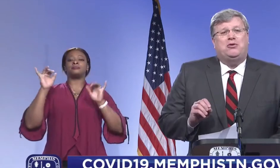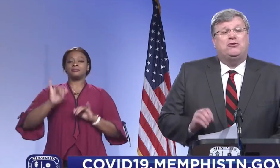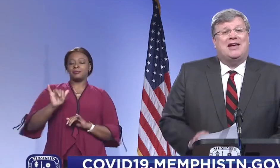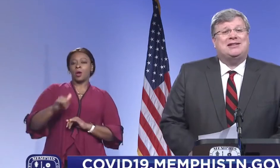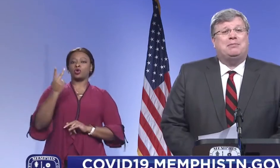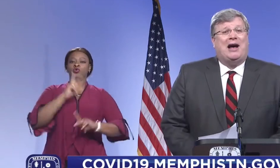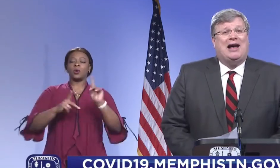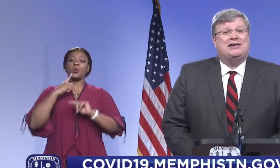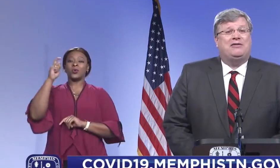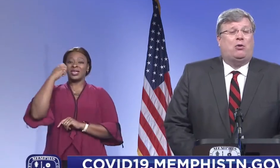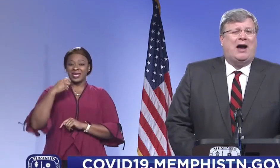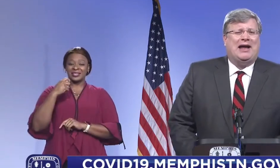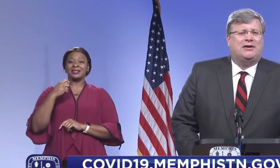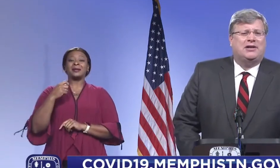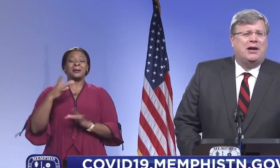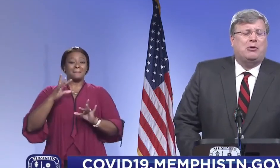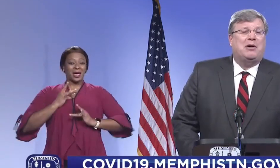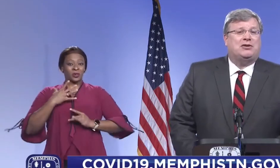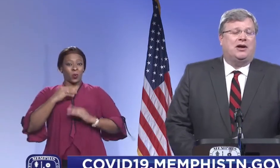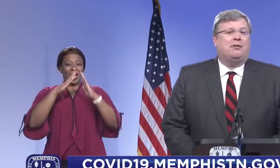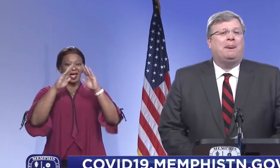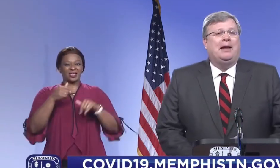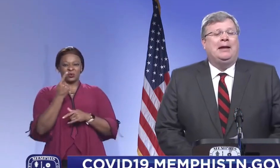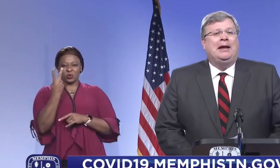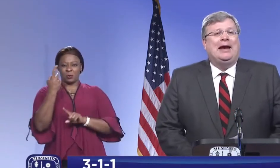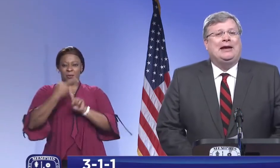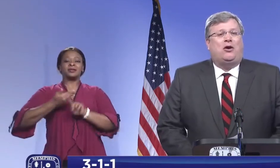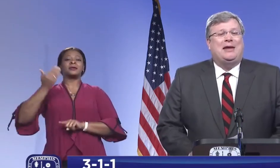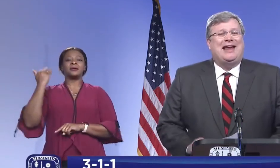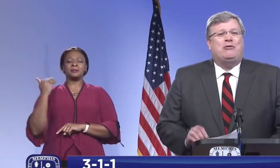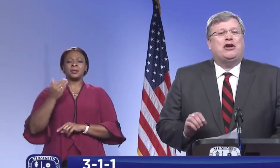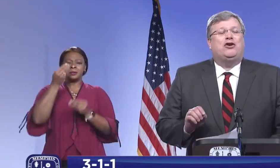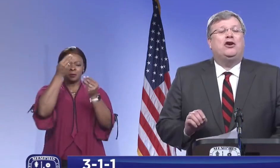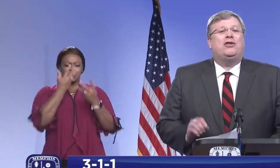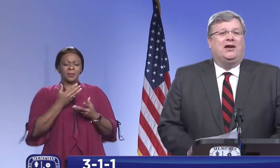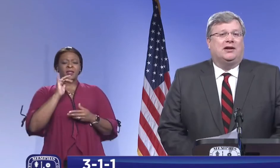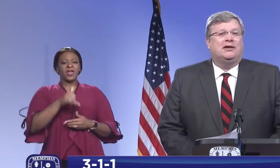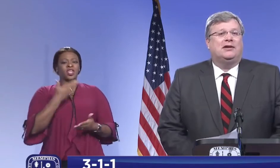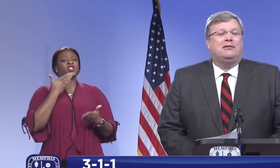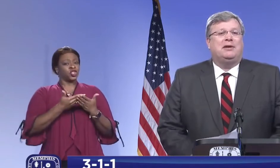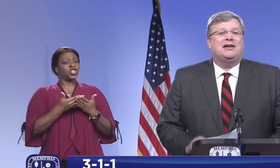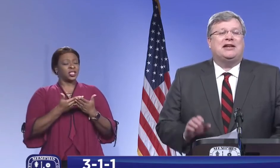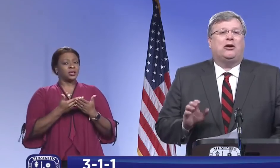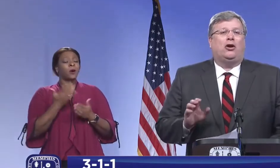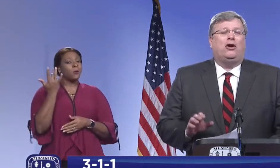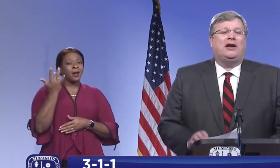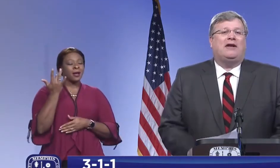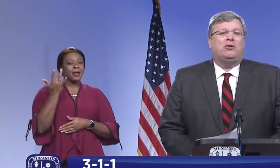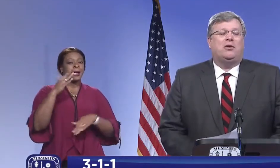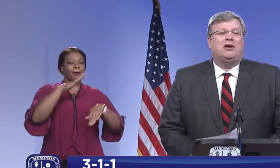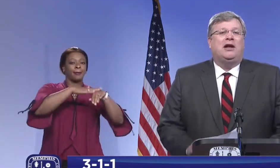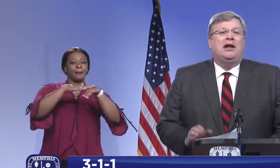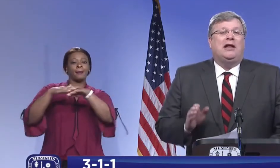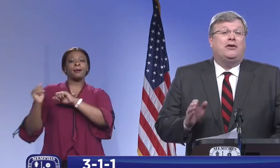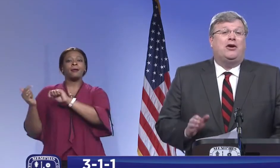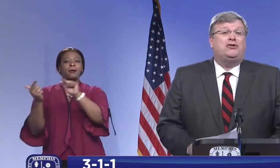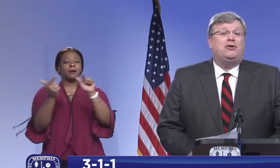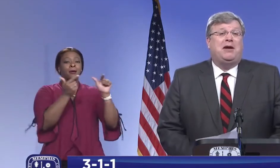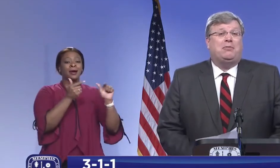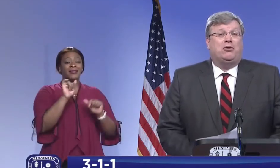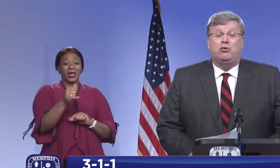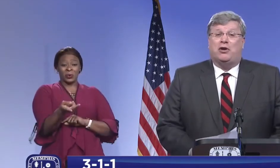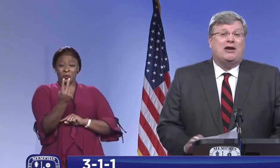people who tested positive in the White House a couple months ago. And he told me that was a good thing, because it alerted everyone that those